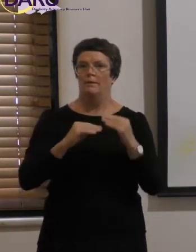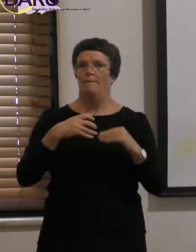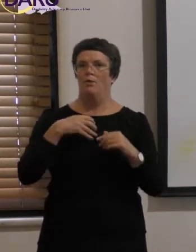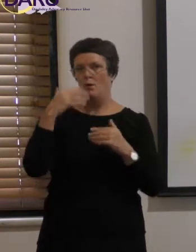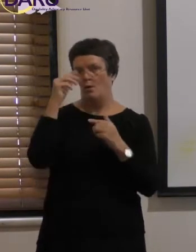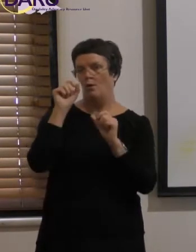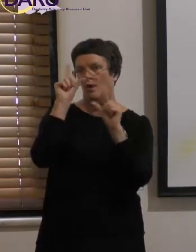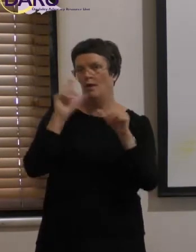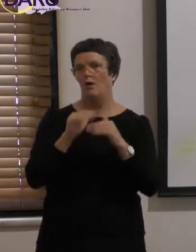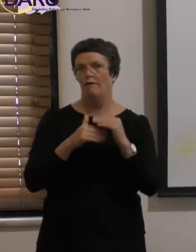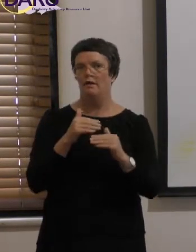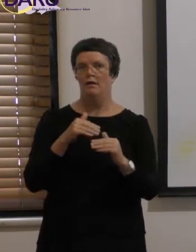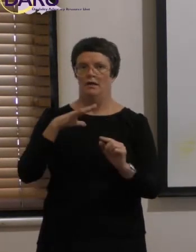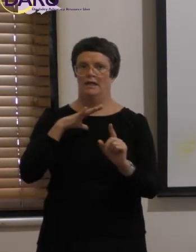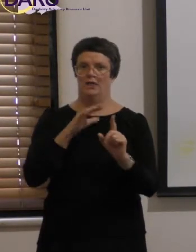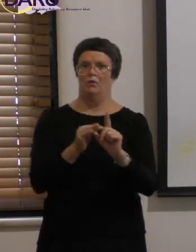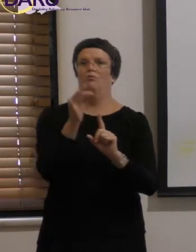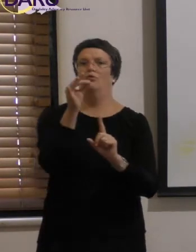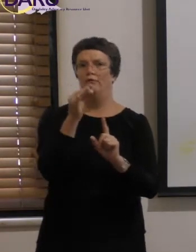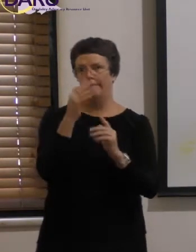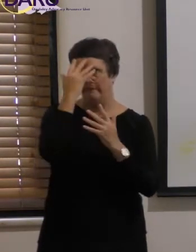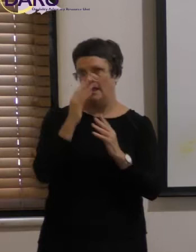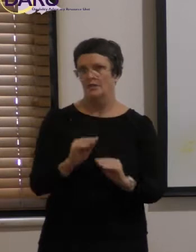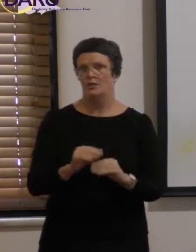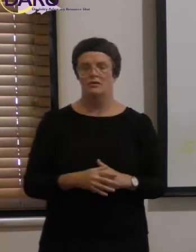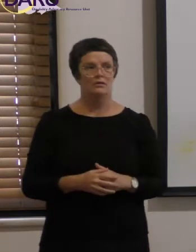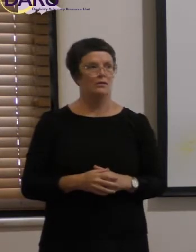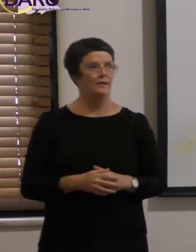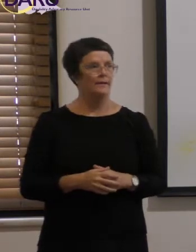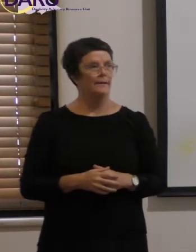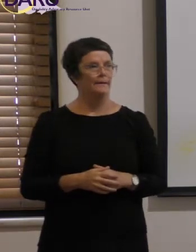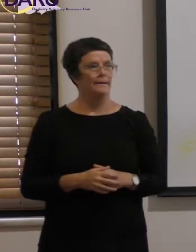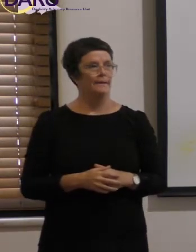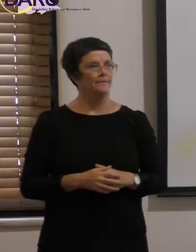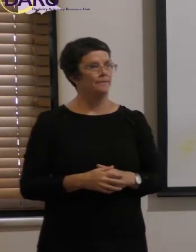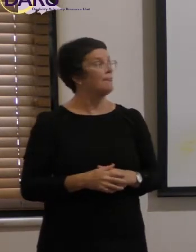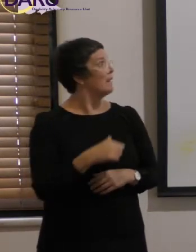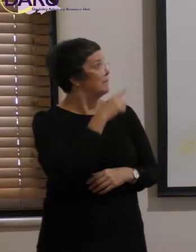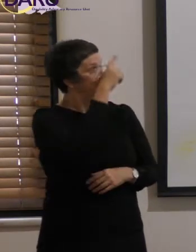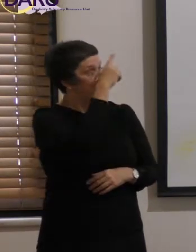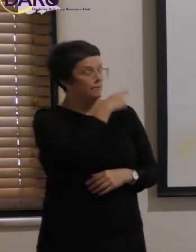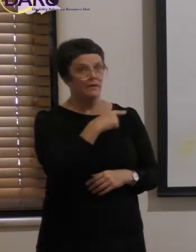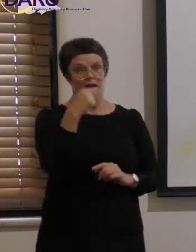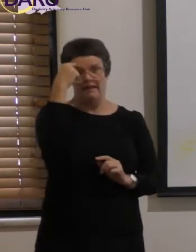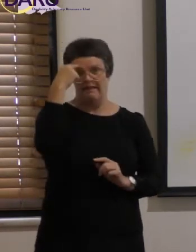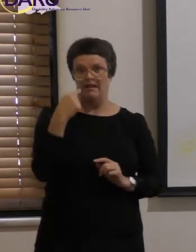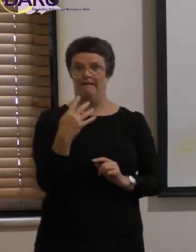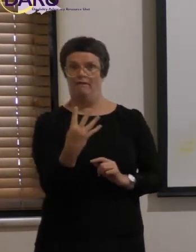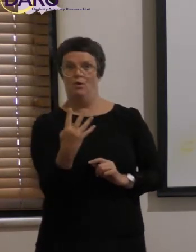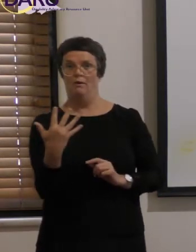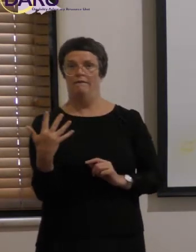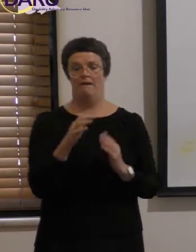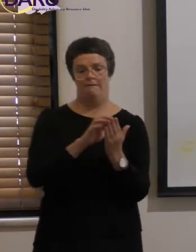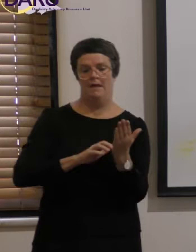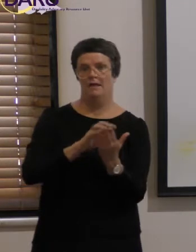Okay, there's been numerous inquiries. I'm not going to read these out, Leah. These are, I think, 4 or 5 pages of the submissions alone